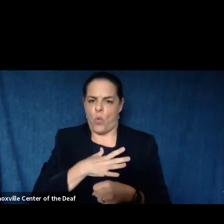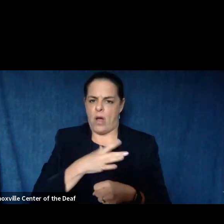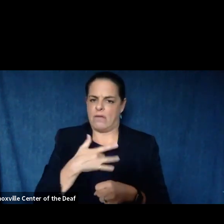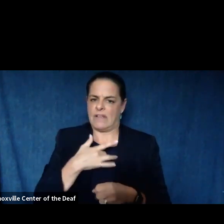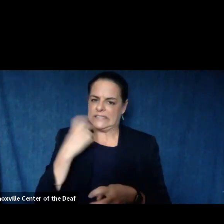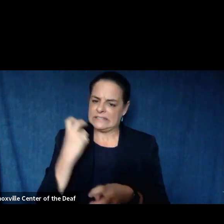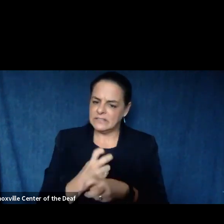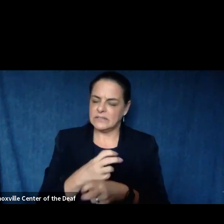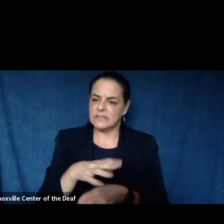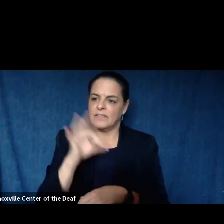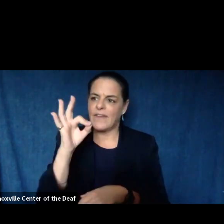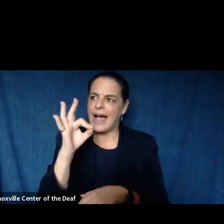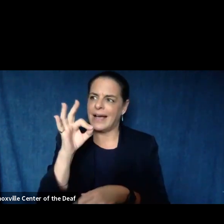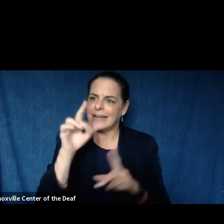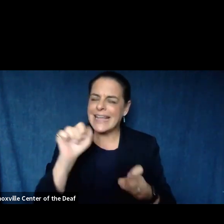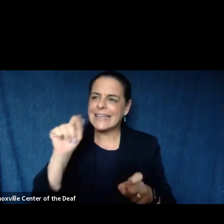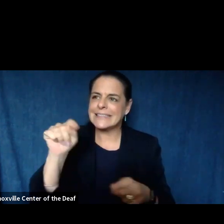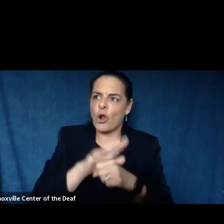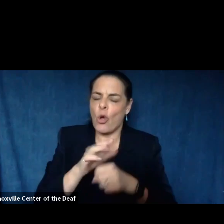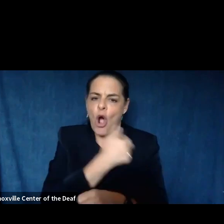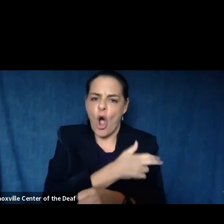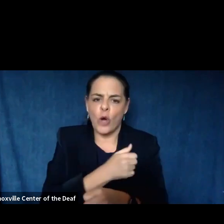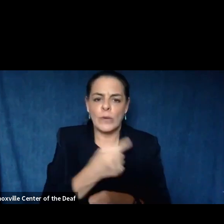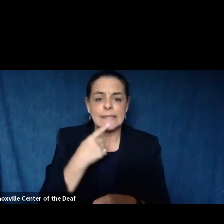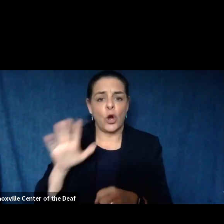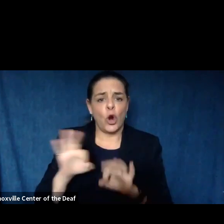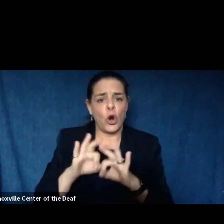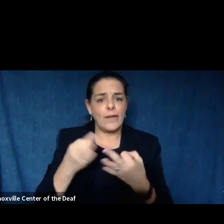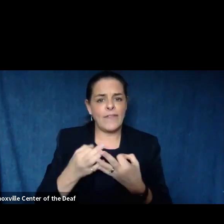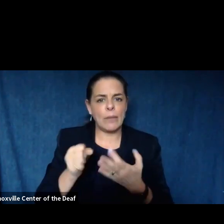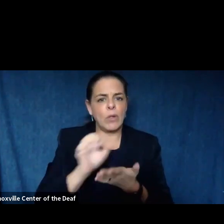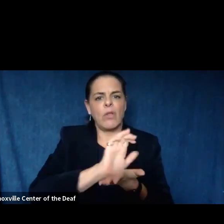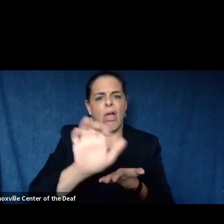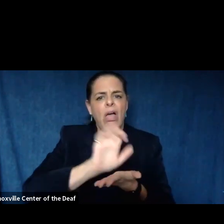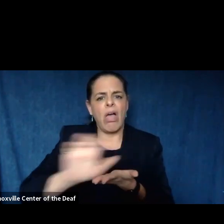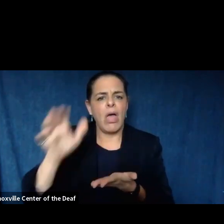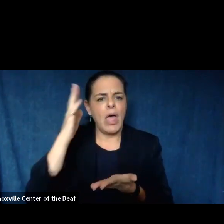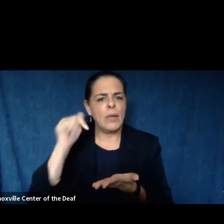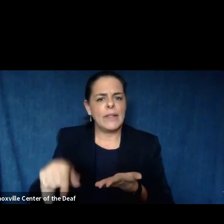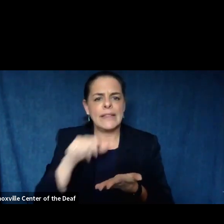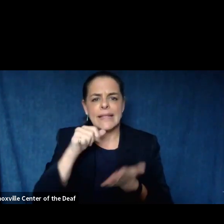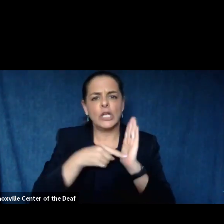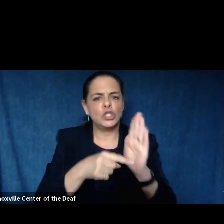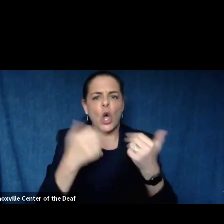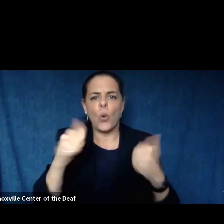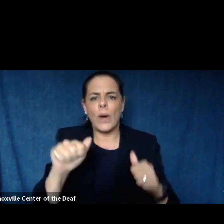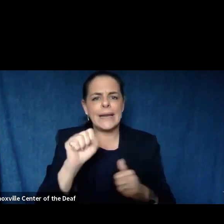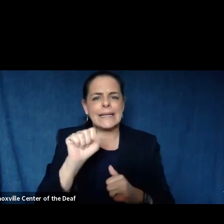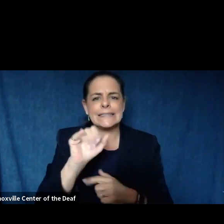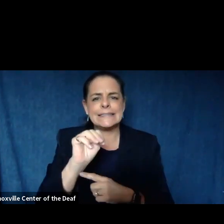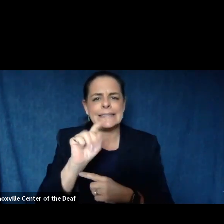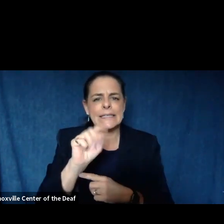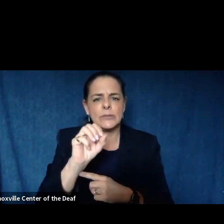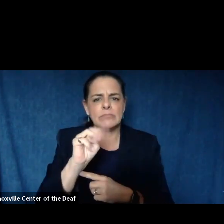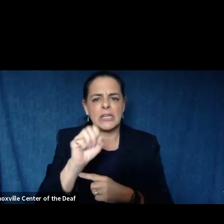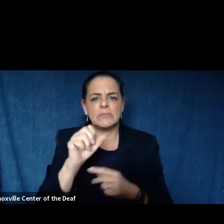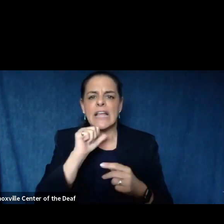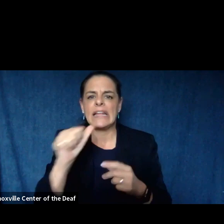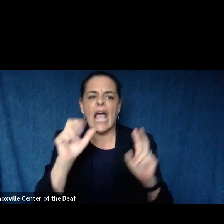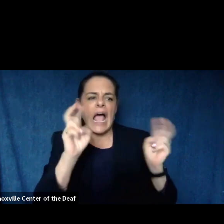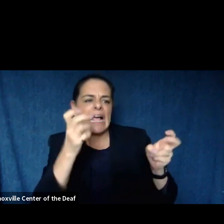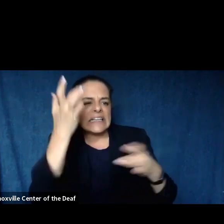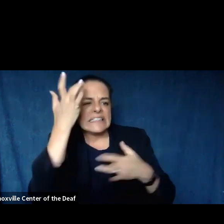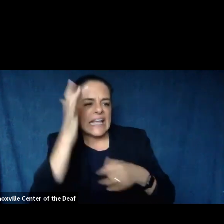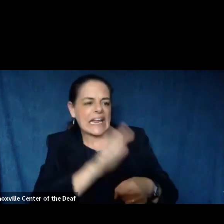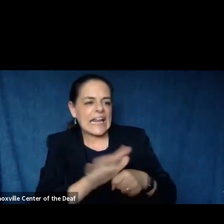get tested at local hospitals. She said her family was turned away because they didn't display any symptoms and were not deemed, quote, sick enough to